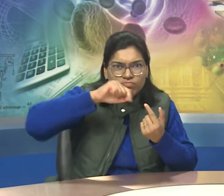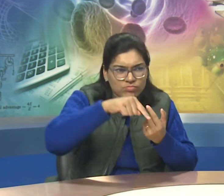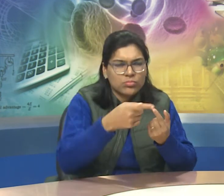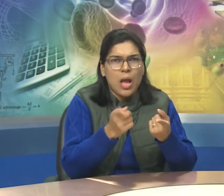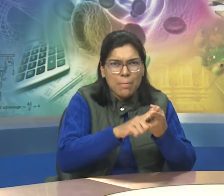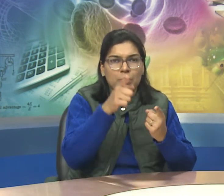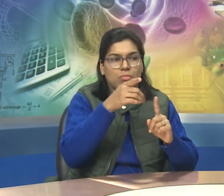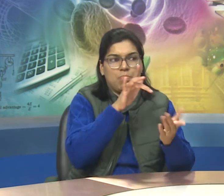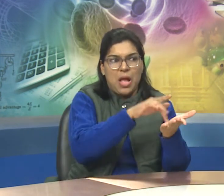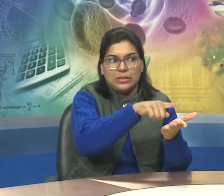at a